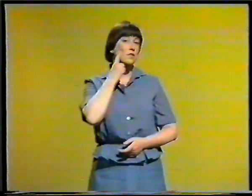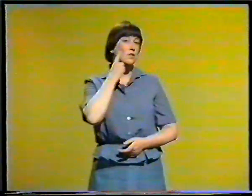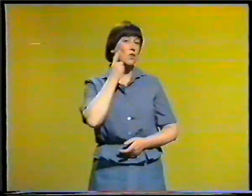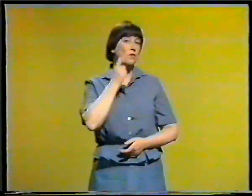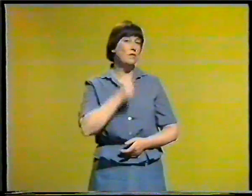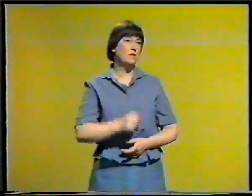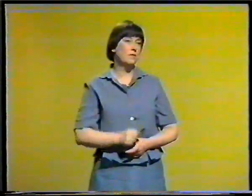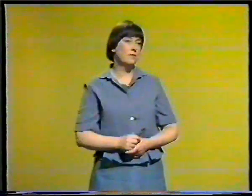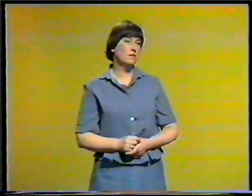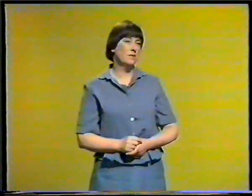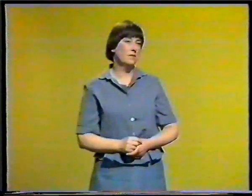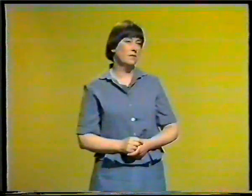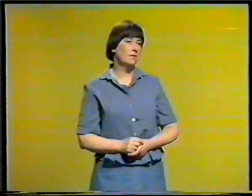Soft.